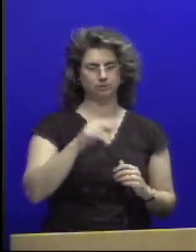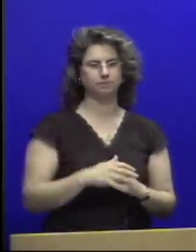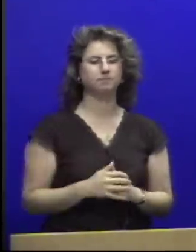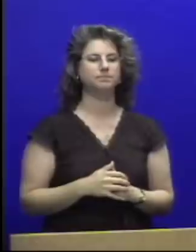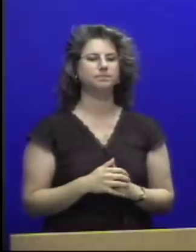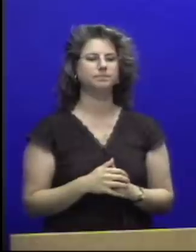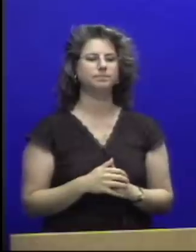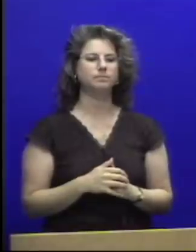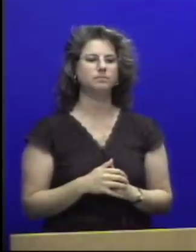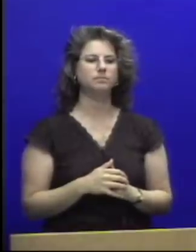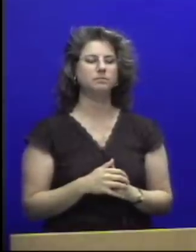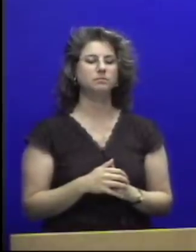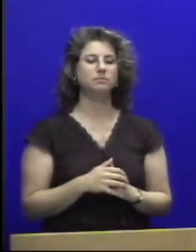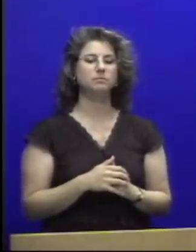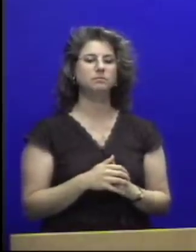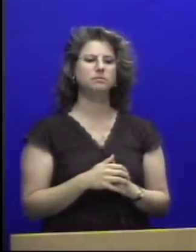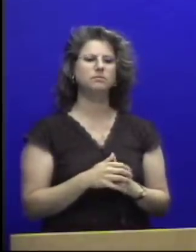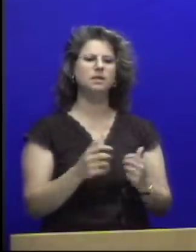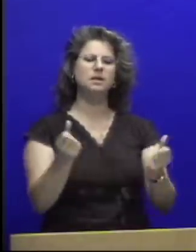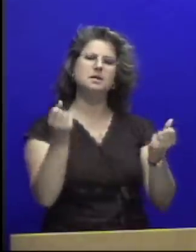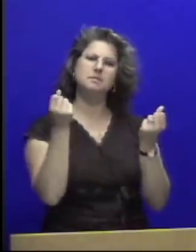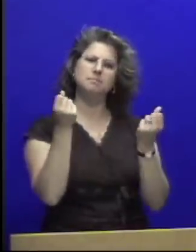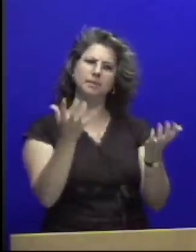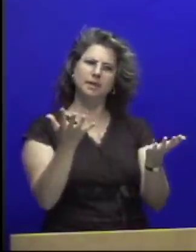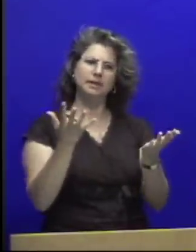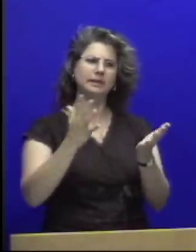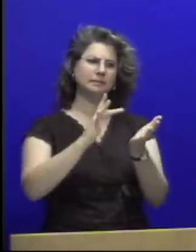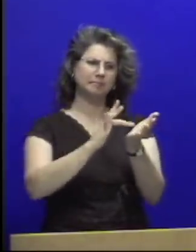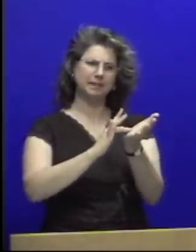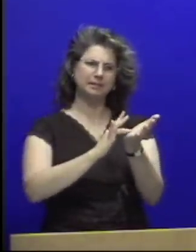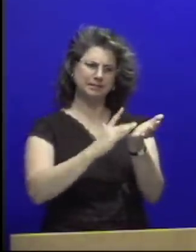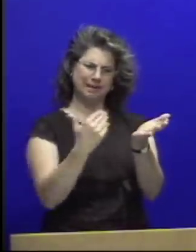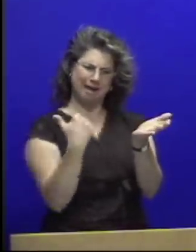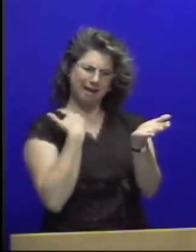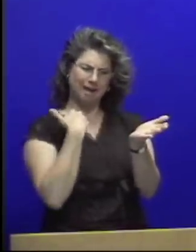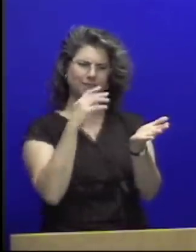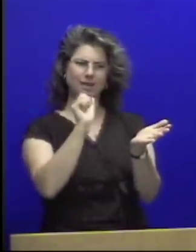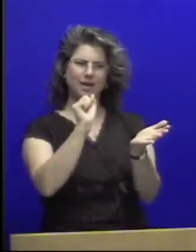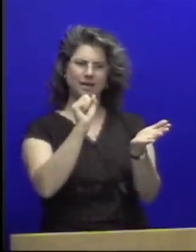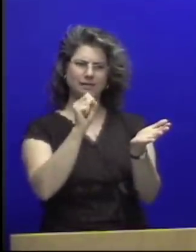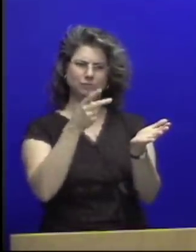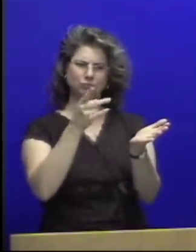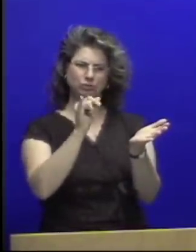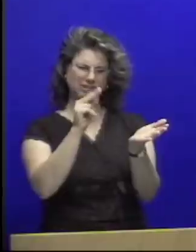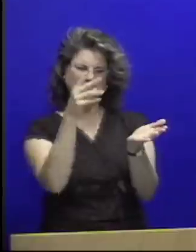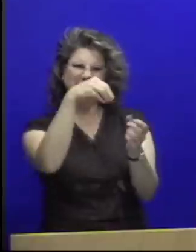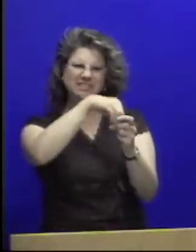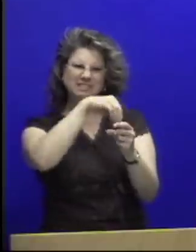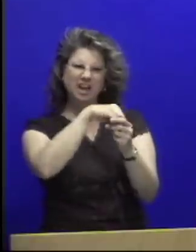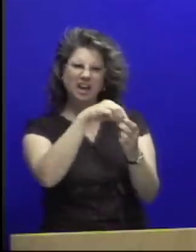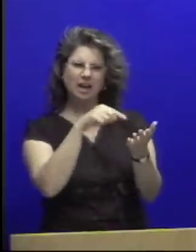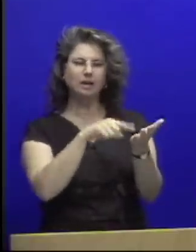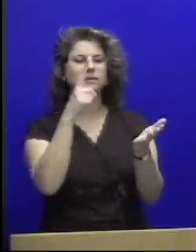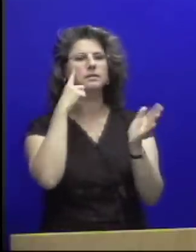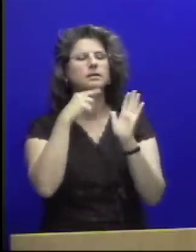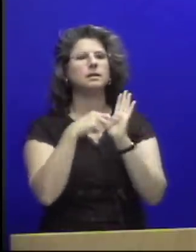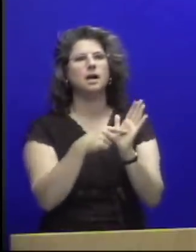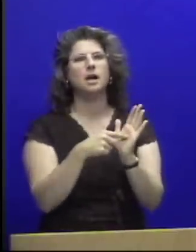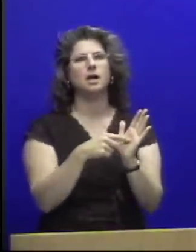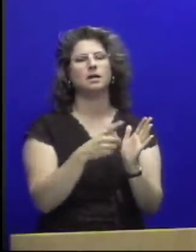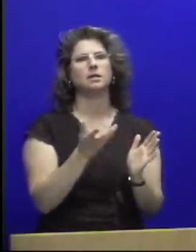Also, there's a lot of medications that contain aspirin or aspirin-like substances, like